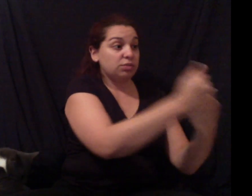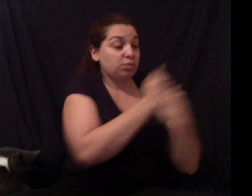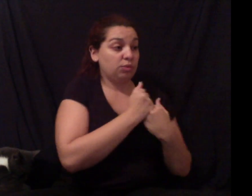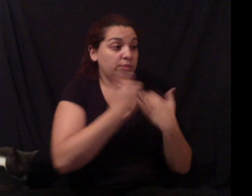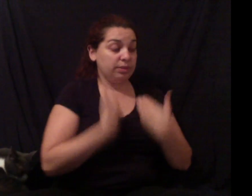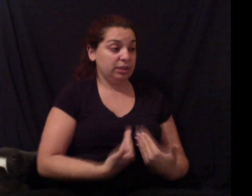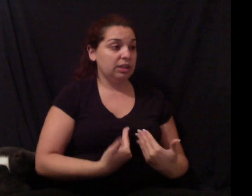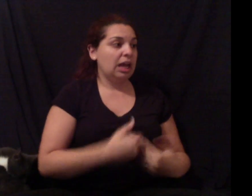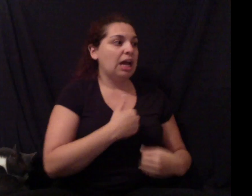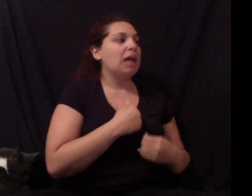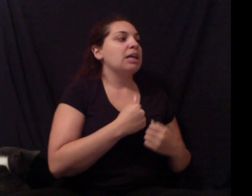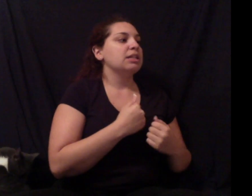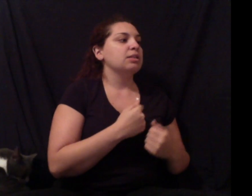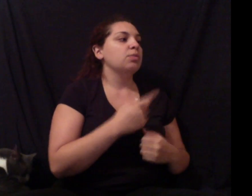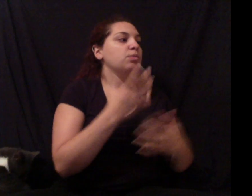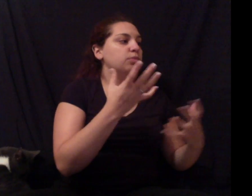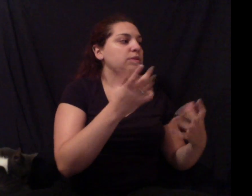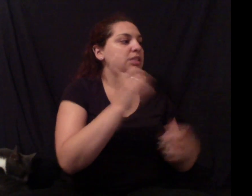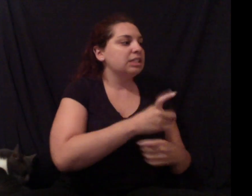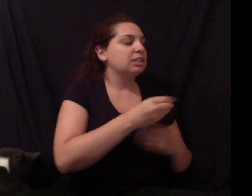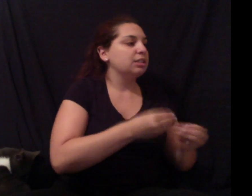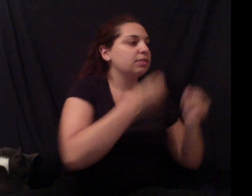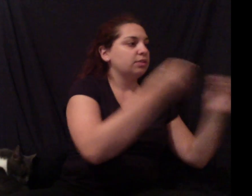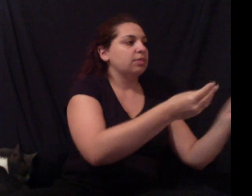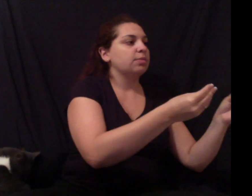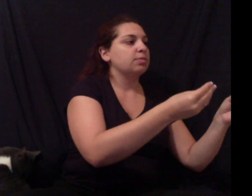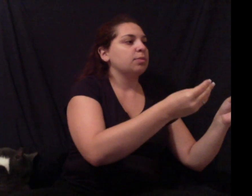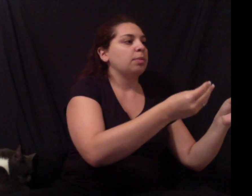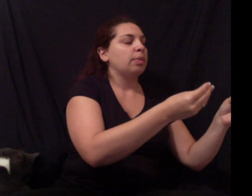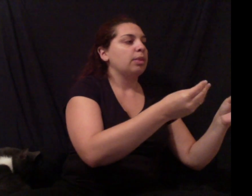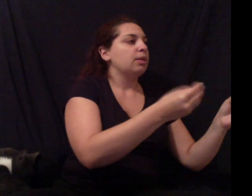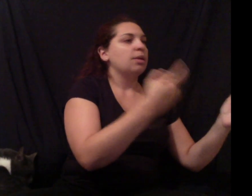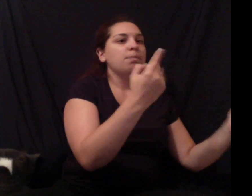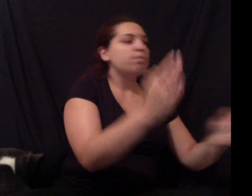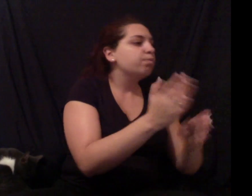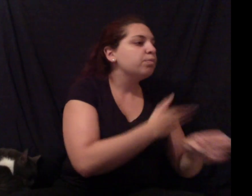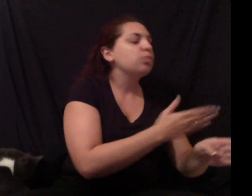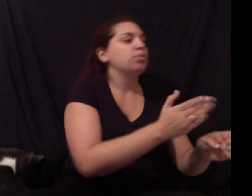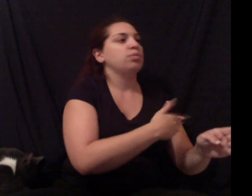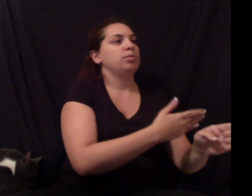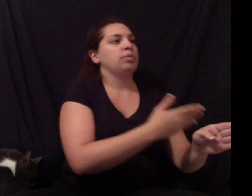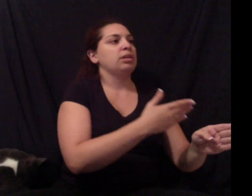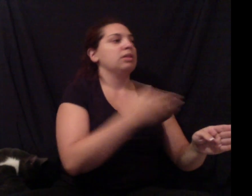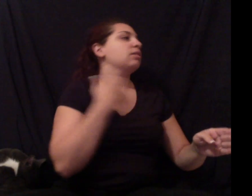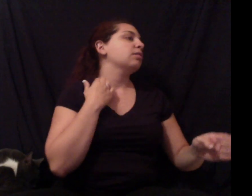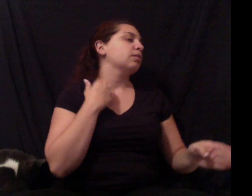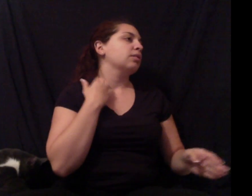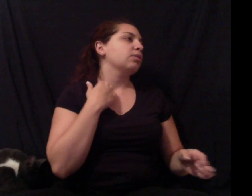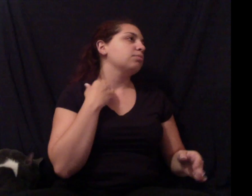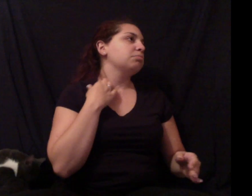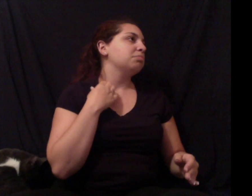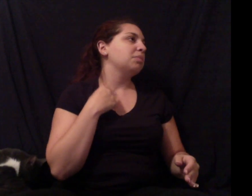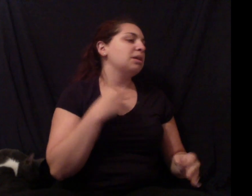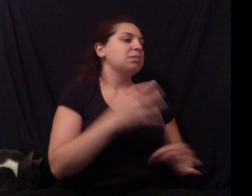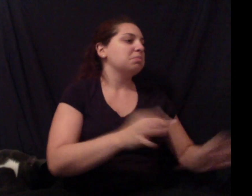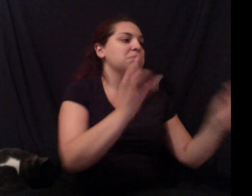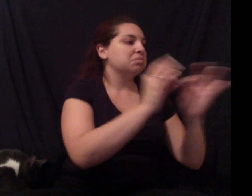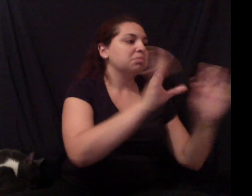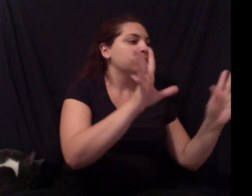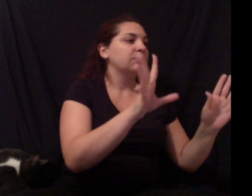like I owe them a product no matter what. And I struggle with that toward, it was more this